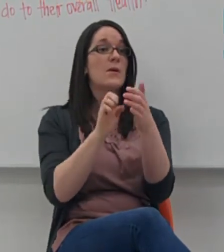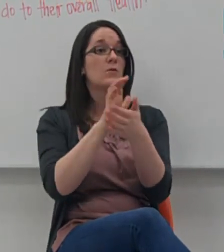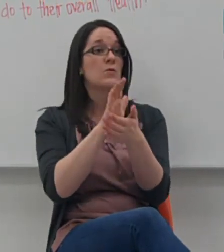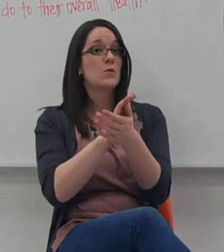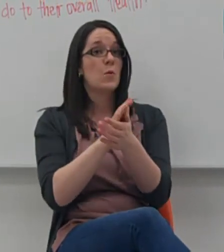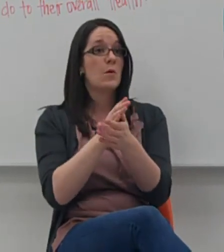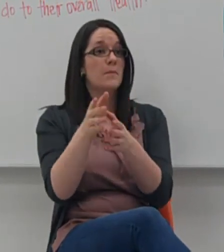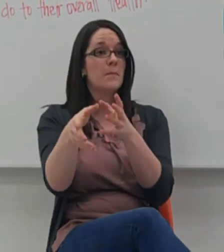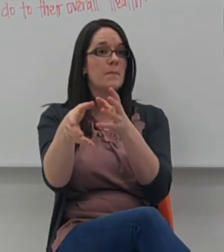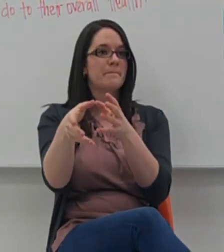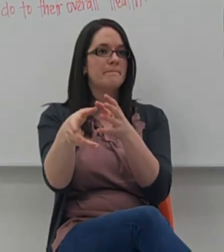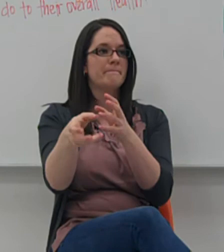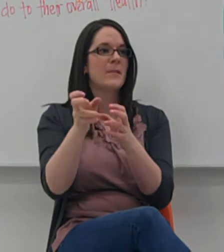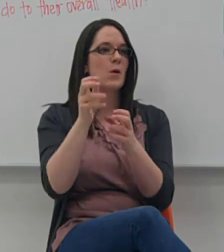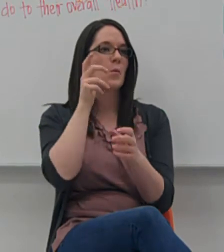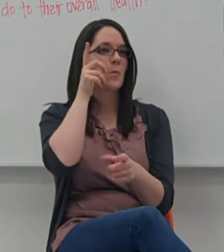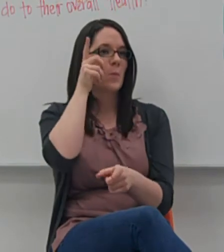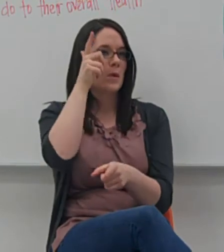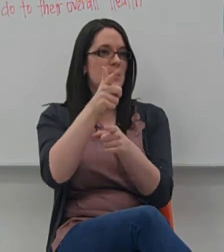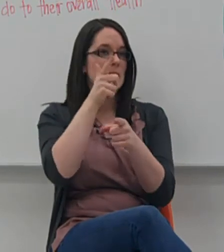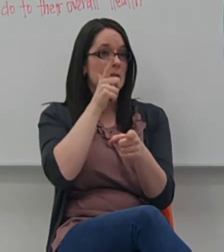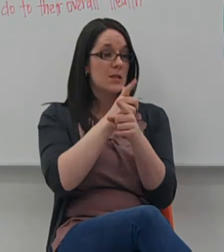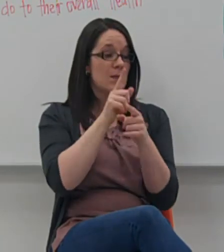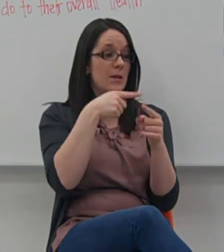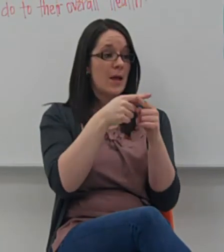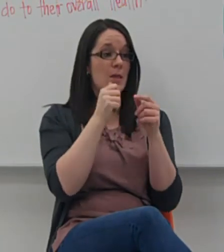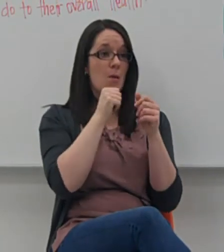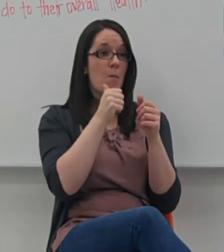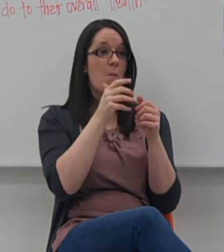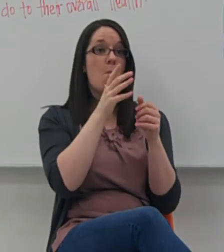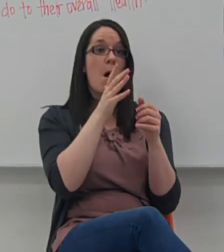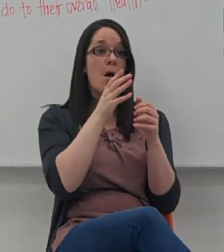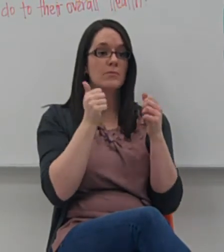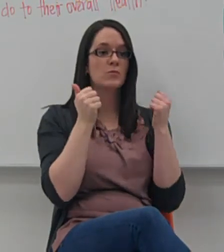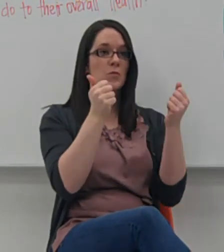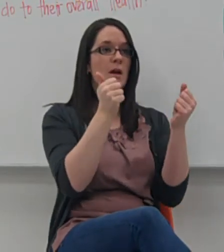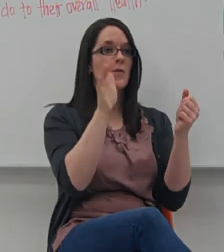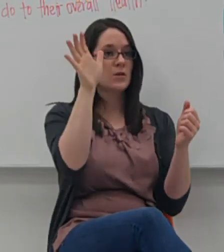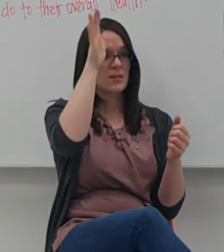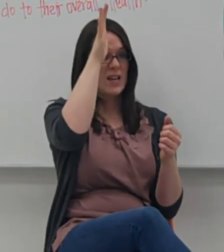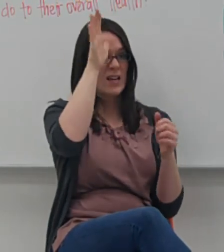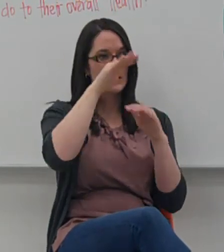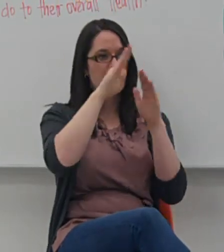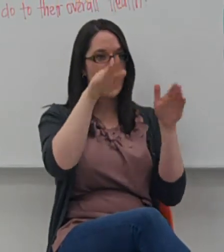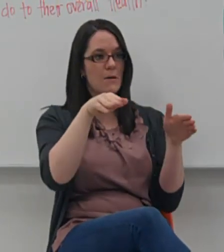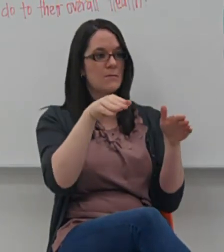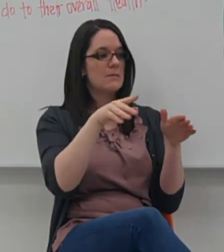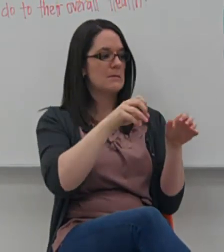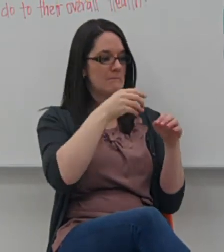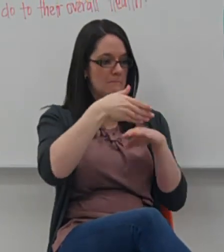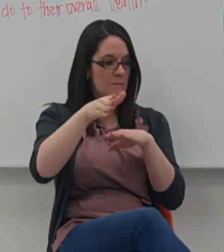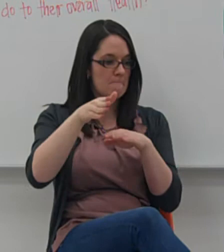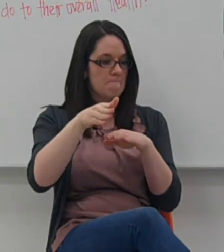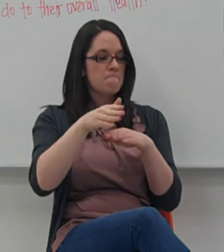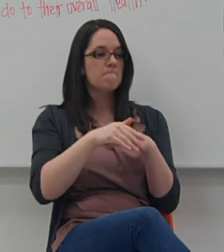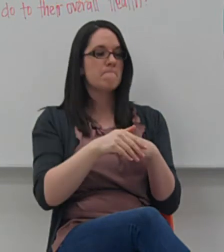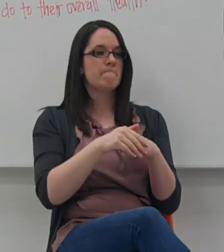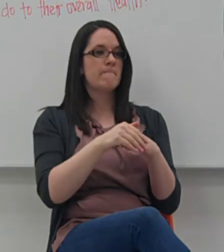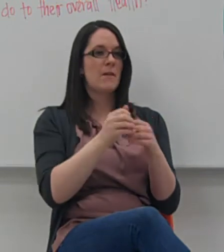and sisters. And the mom drove them to her dad's house and said, "Get out," unpacked their clothes or whatever, and said, "I don't want